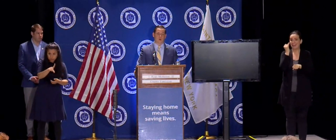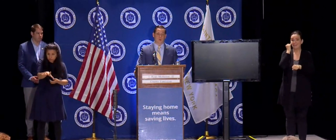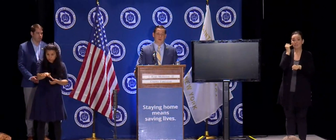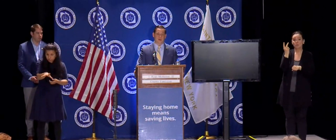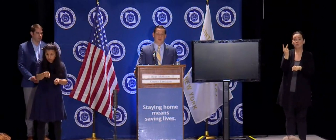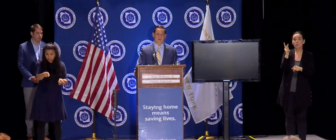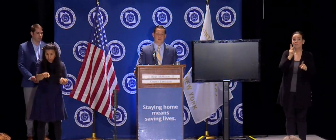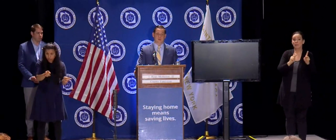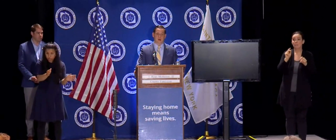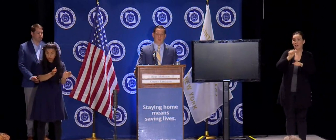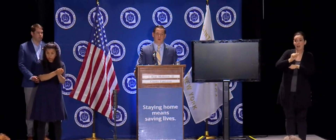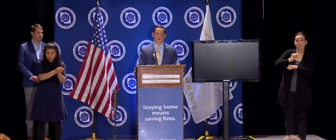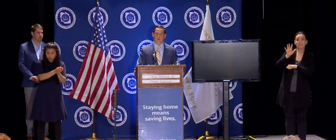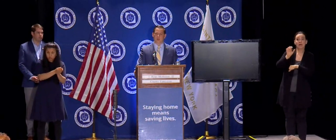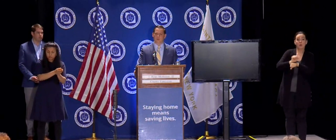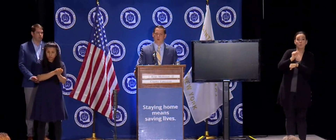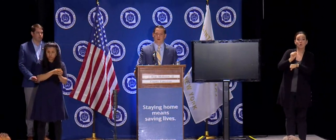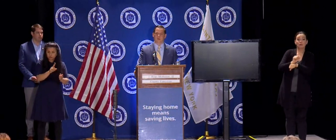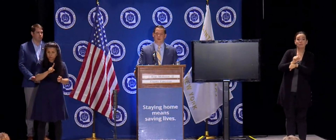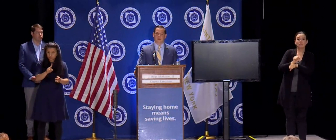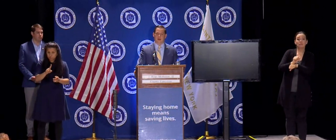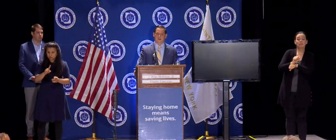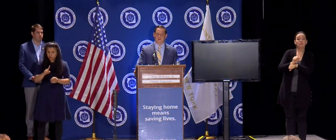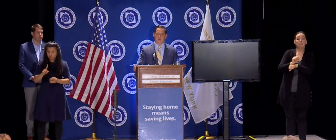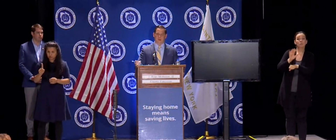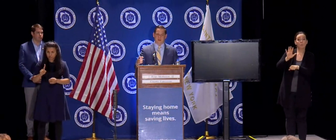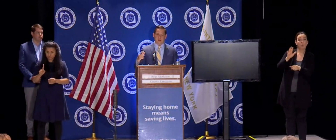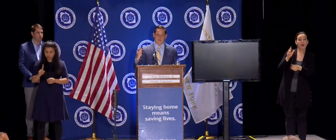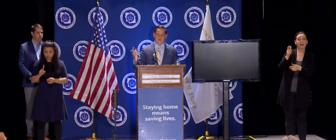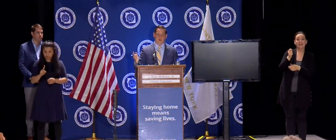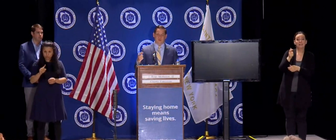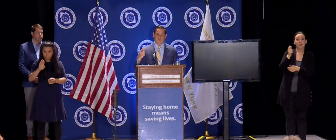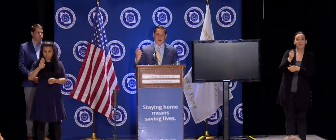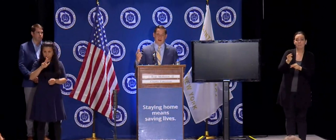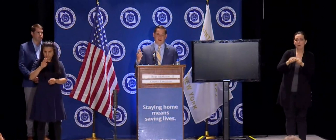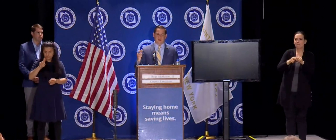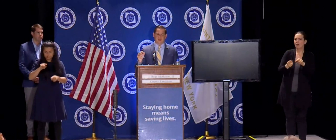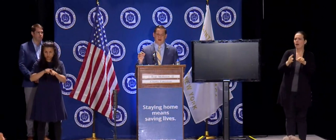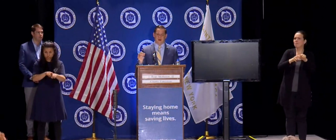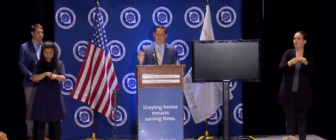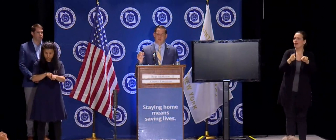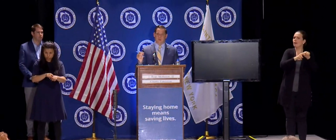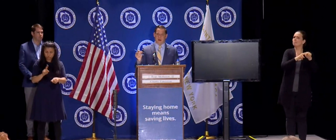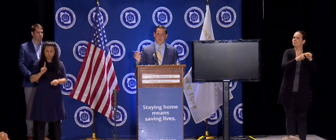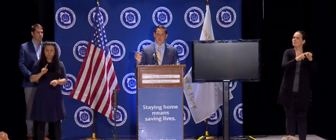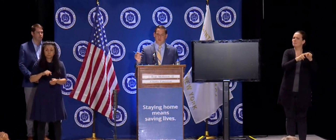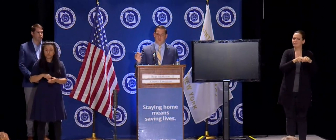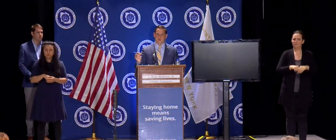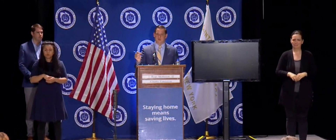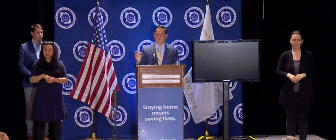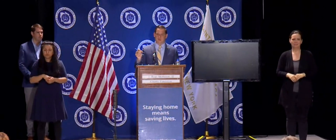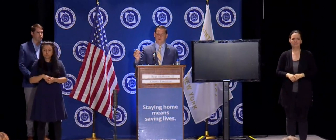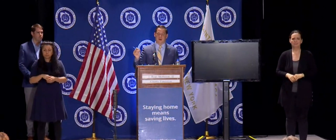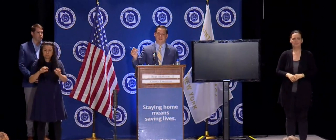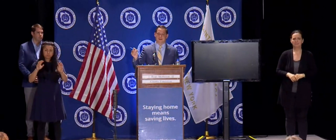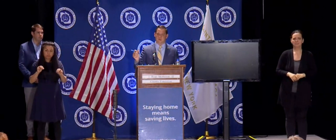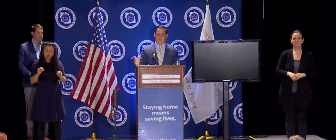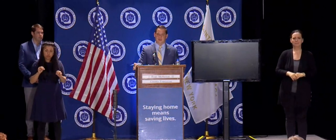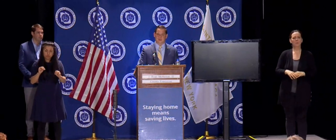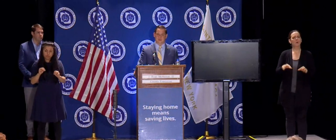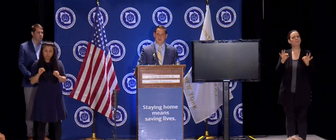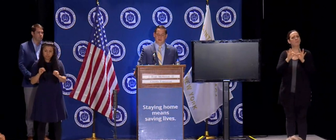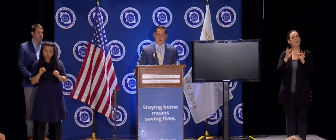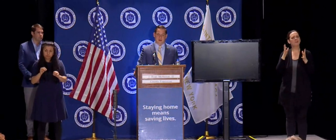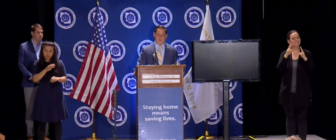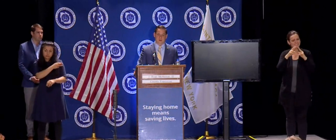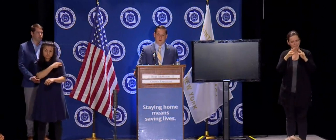So it's really, really important. And it's important that you have diversified employment opportunities for diversified skill